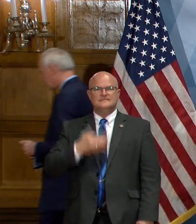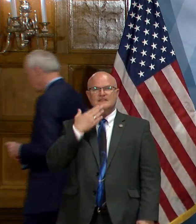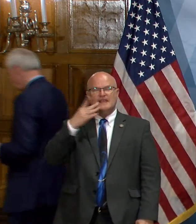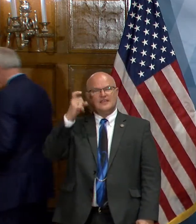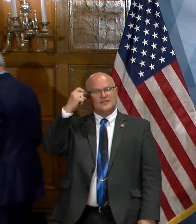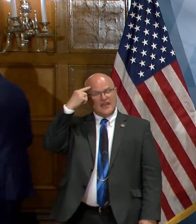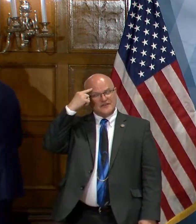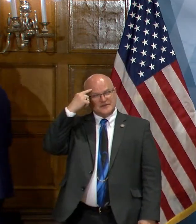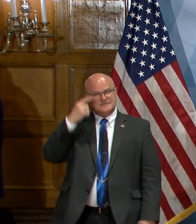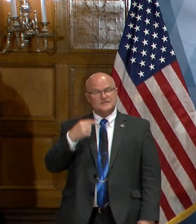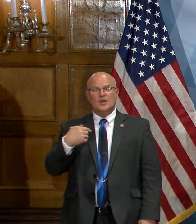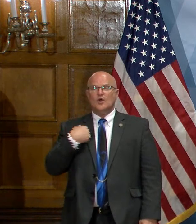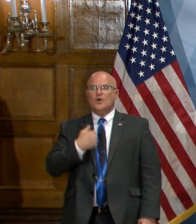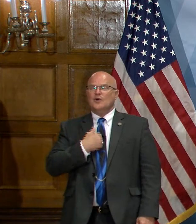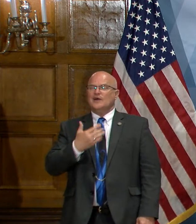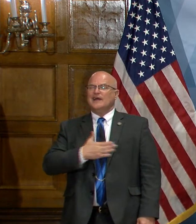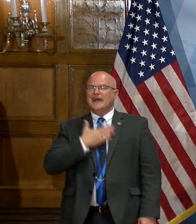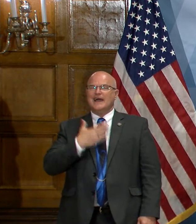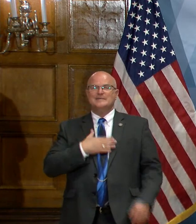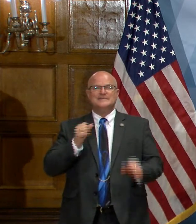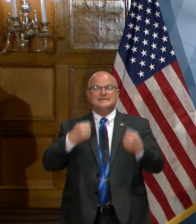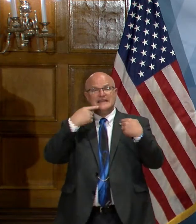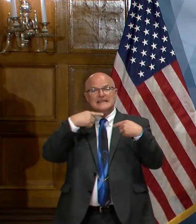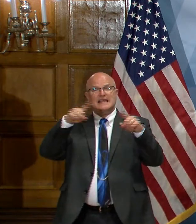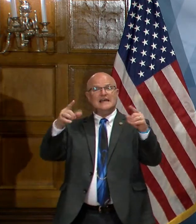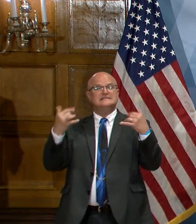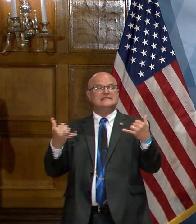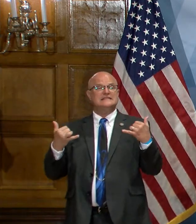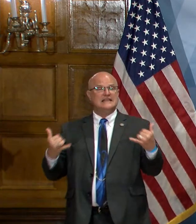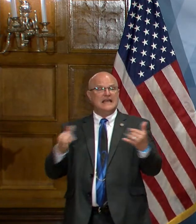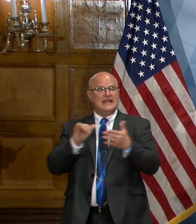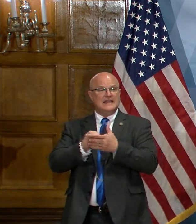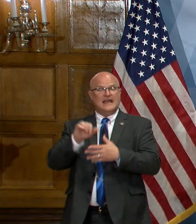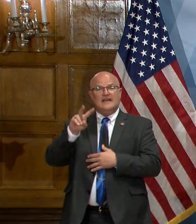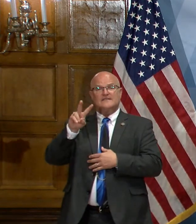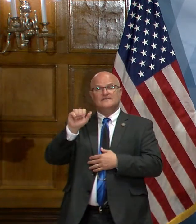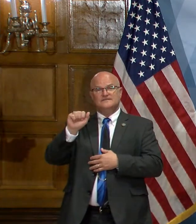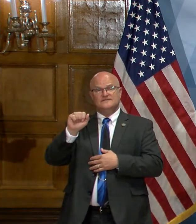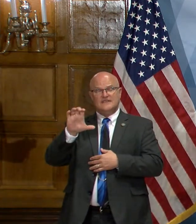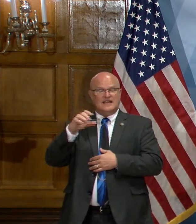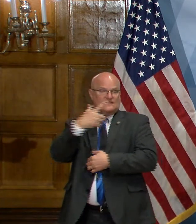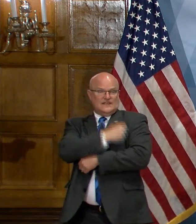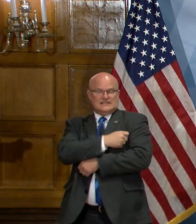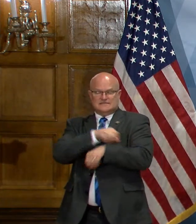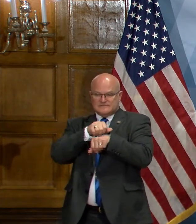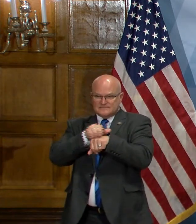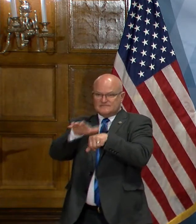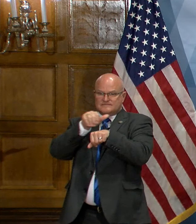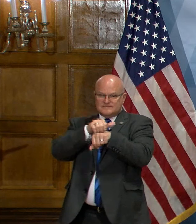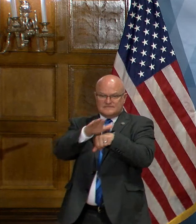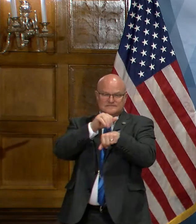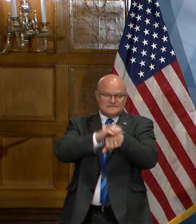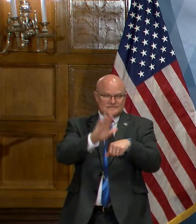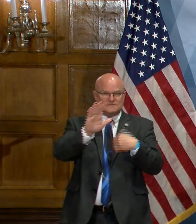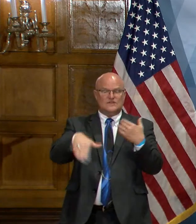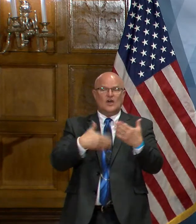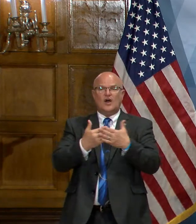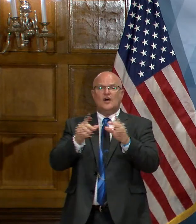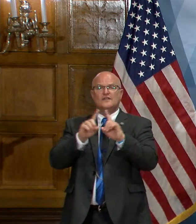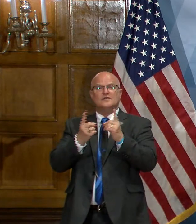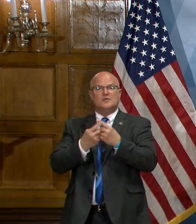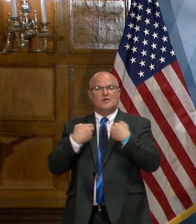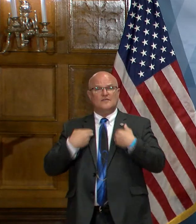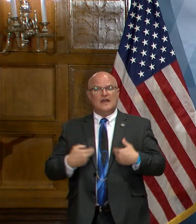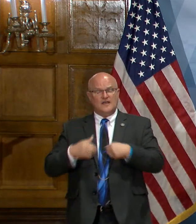Thank you, Governor. We're pleased to be able to announce today that vaccine is being shipped to all of the Department